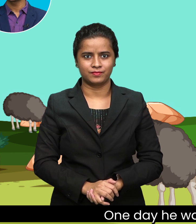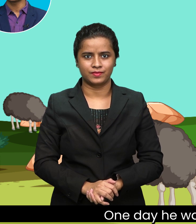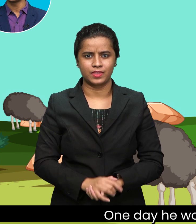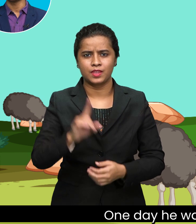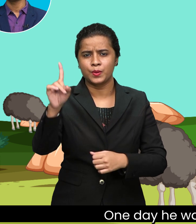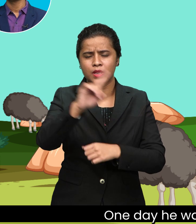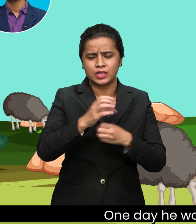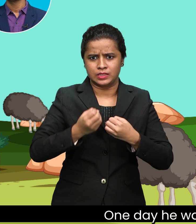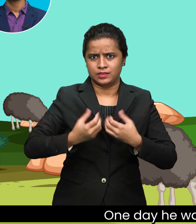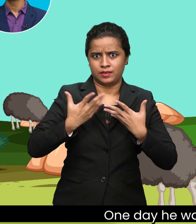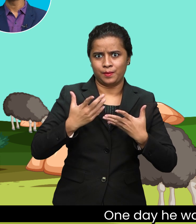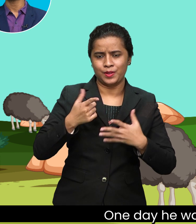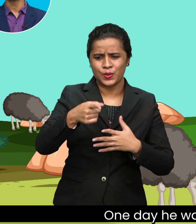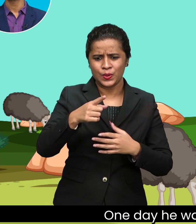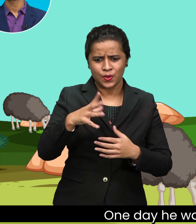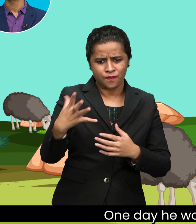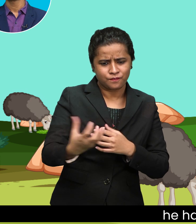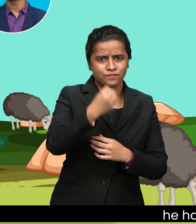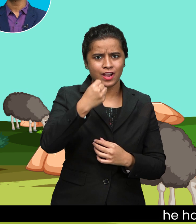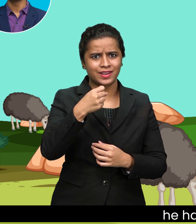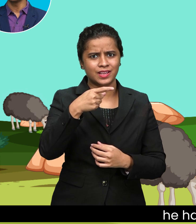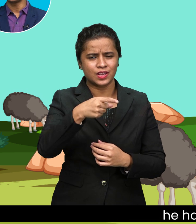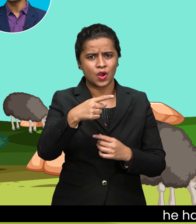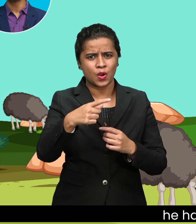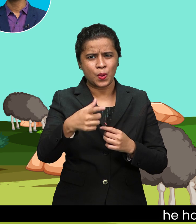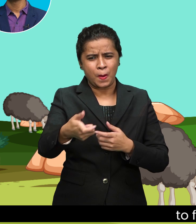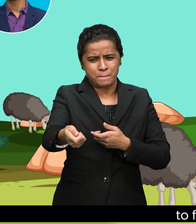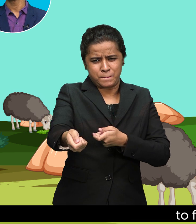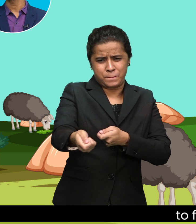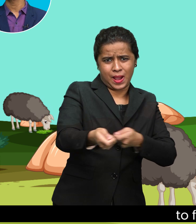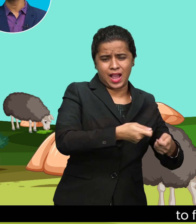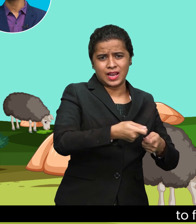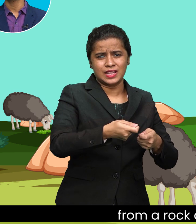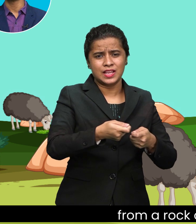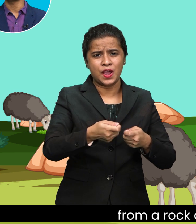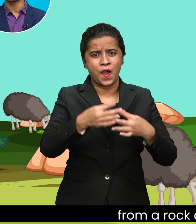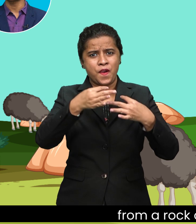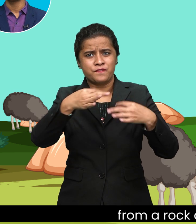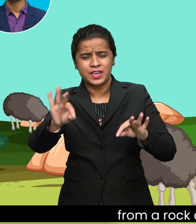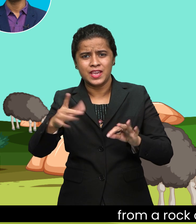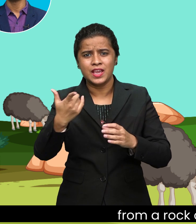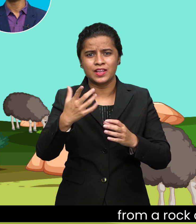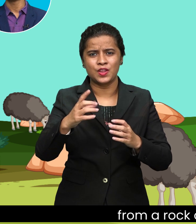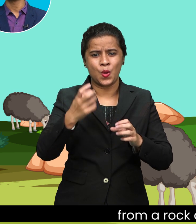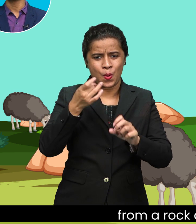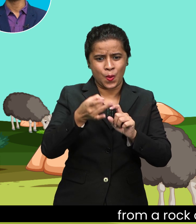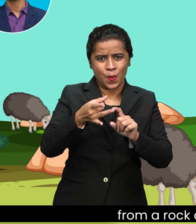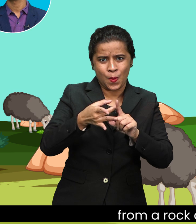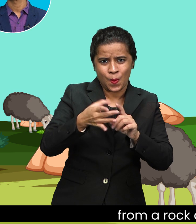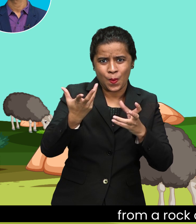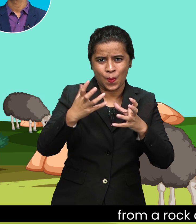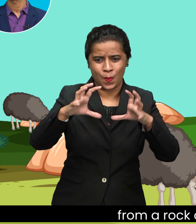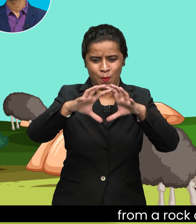One day he was surprised to find that he had to pull hard to free his stick from a rock on the